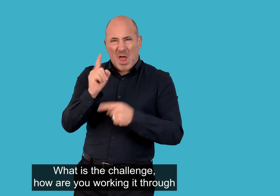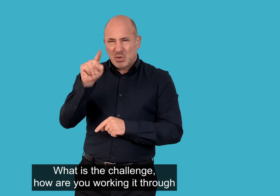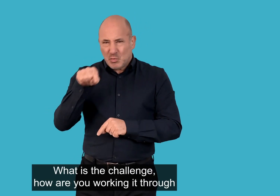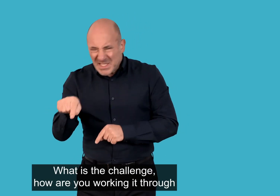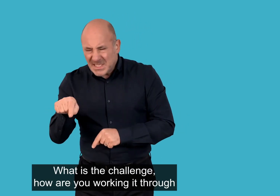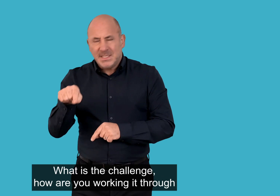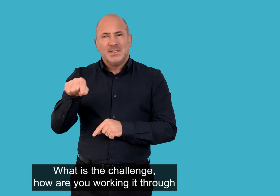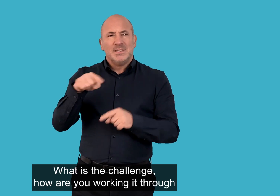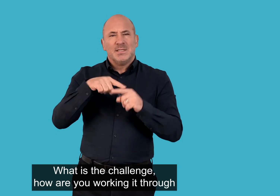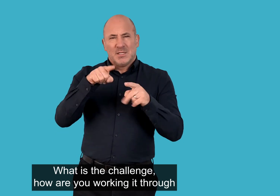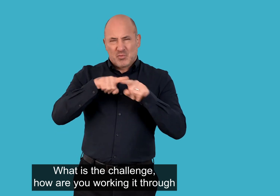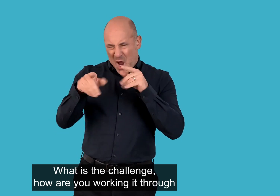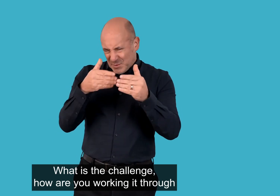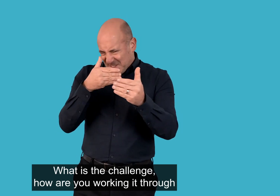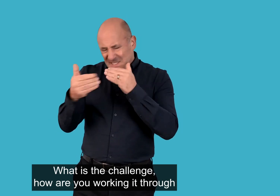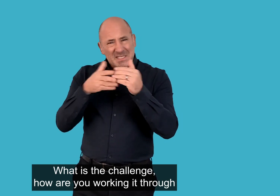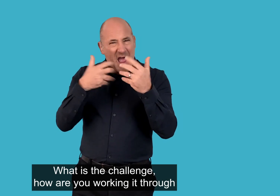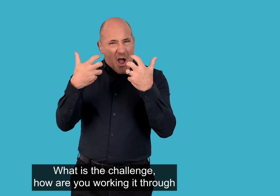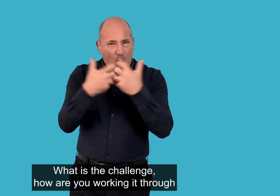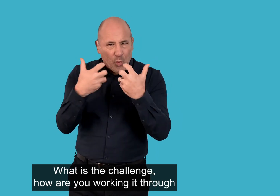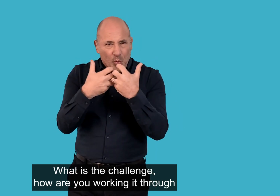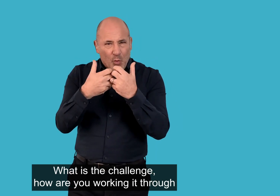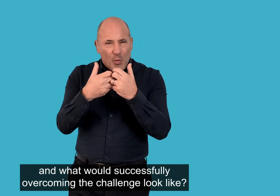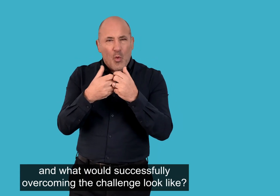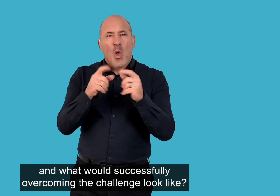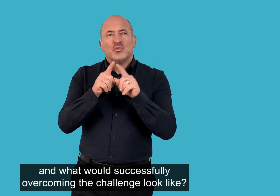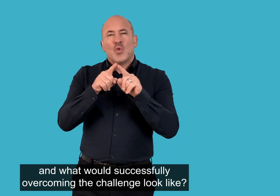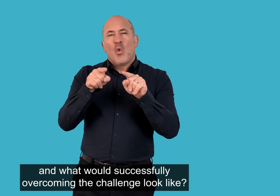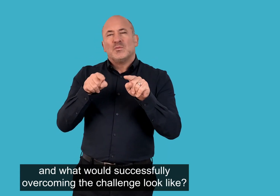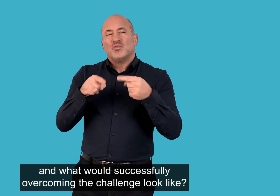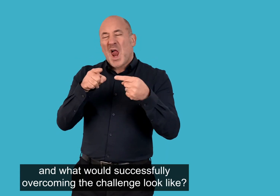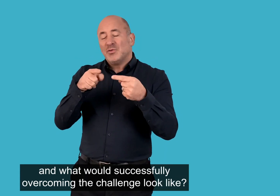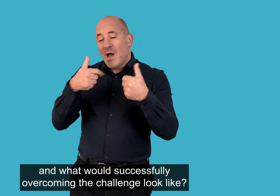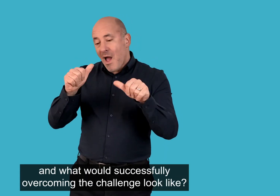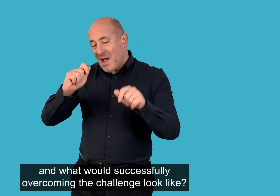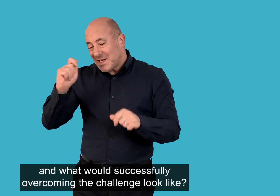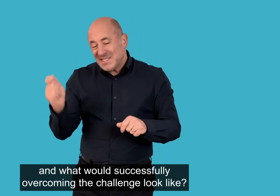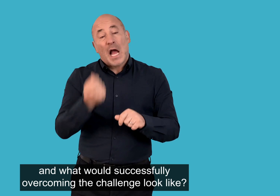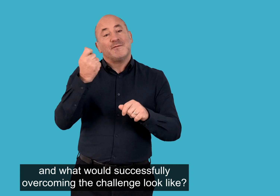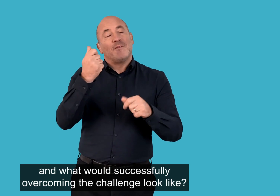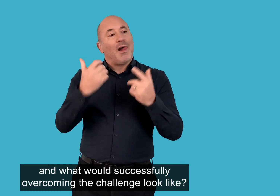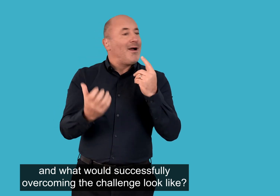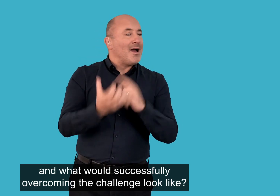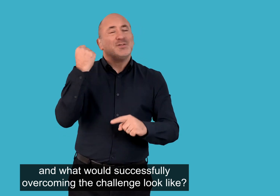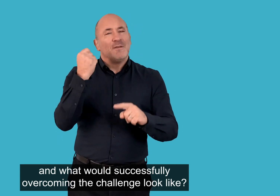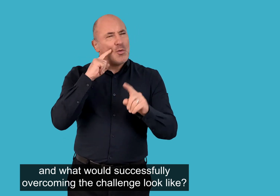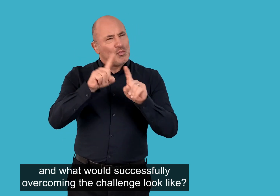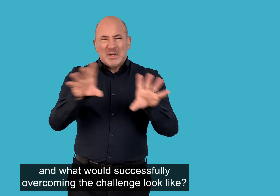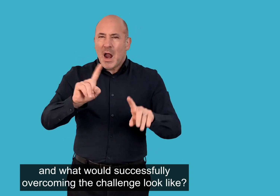What is the challenge? How are you working it through? And what would successfully overcoming the challenge look like?